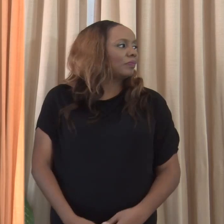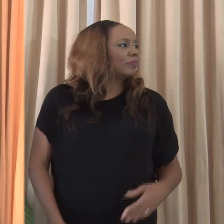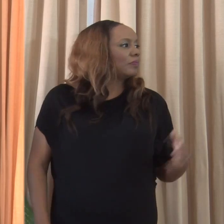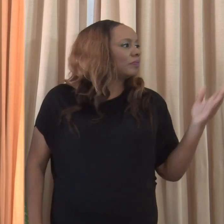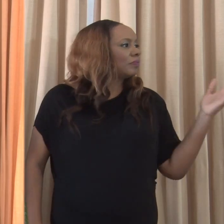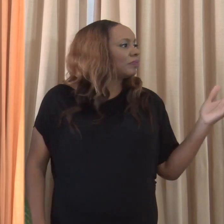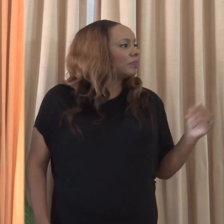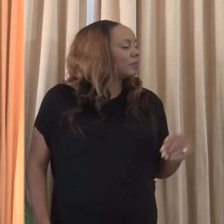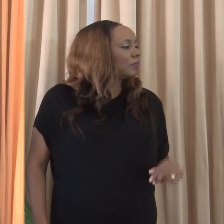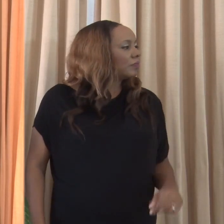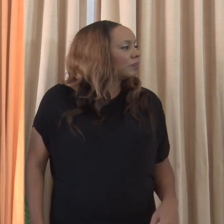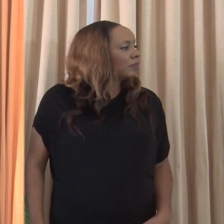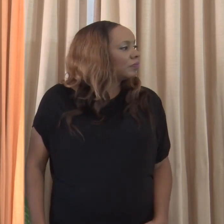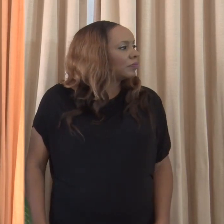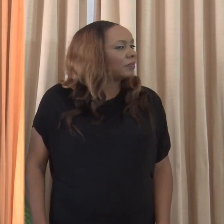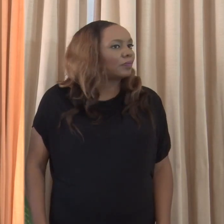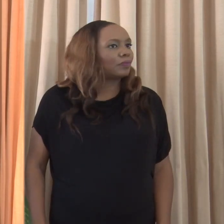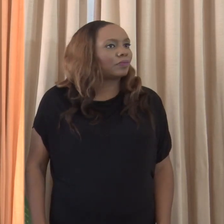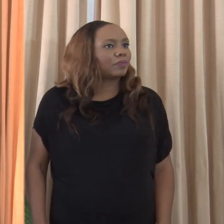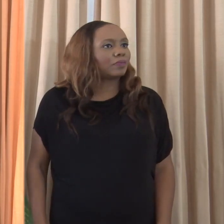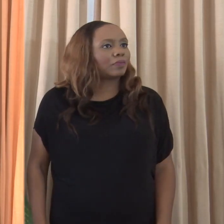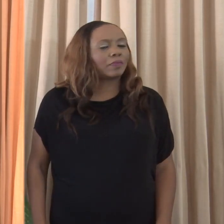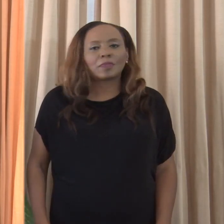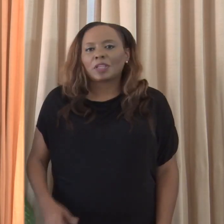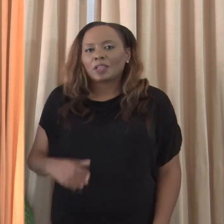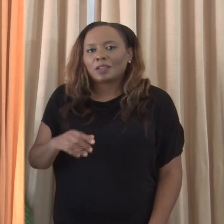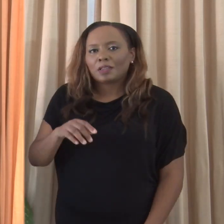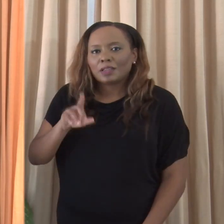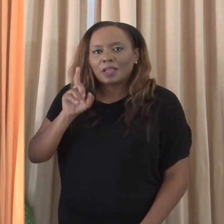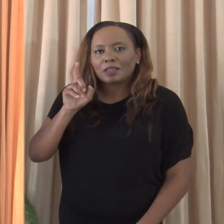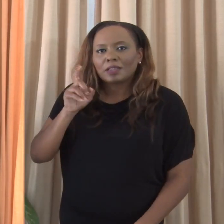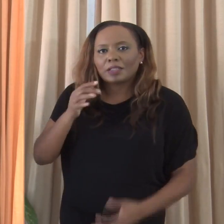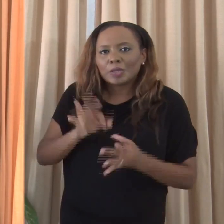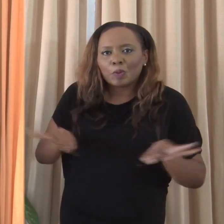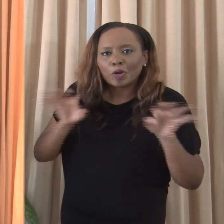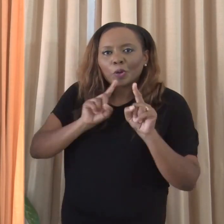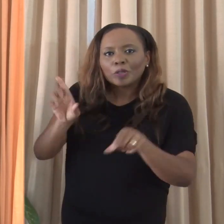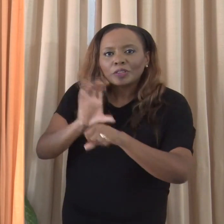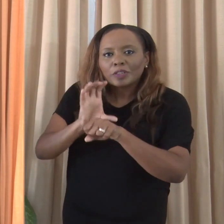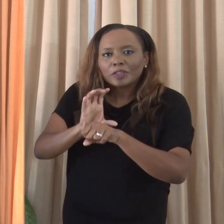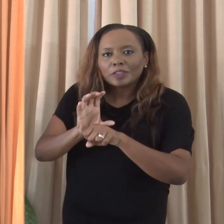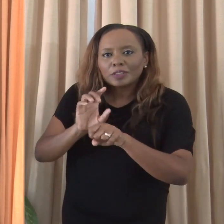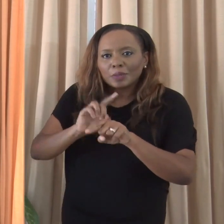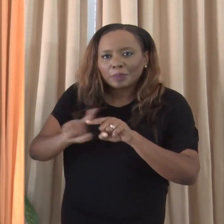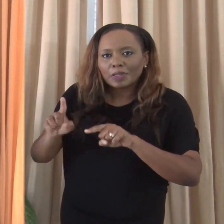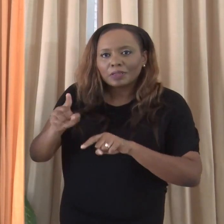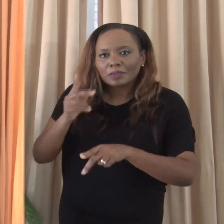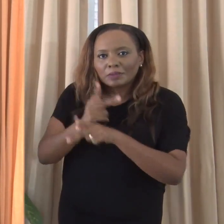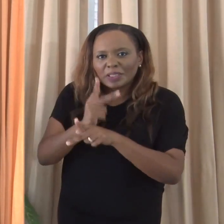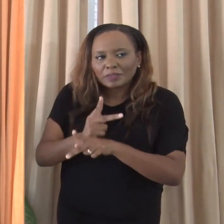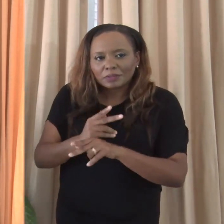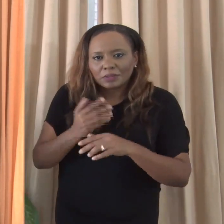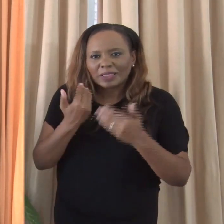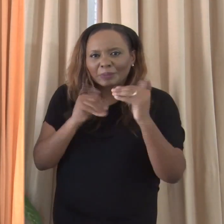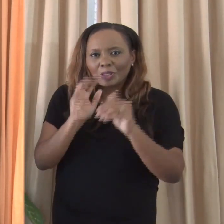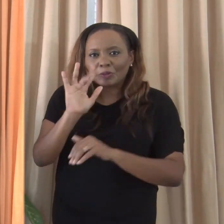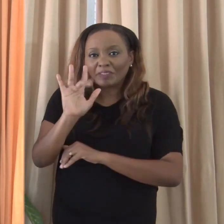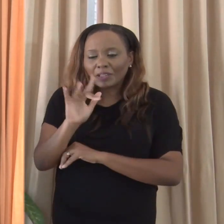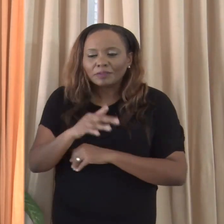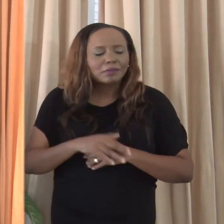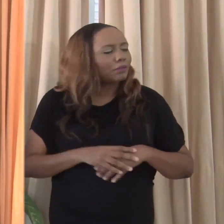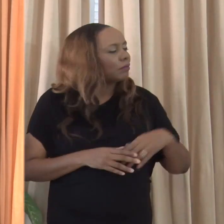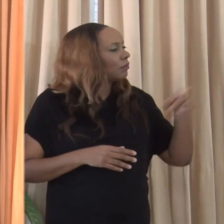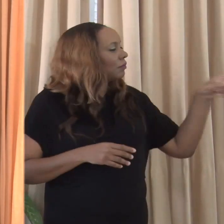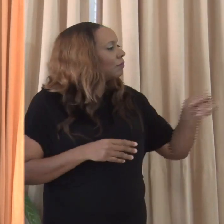Minister, you're looking at the Not construction. that it is important for us to miss church. It is important for us to exercise good judgment. Right.